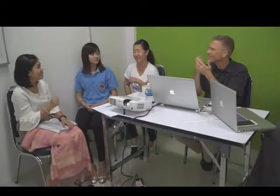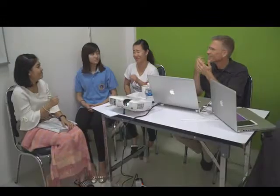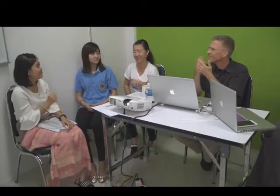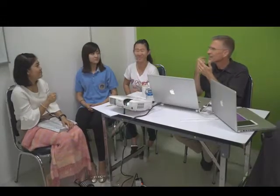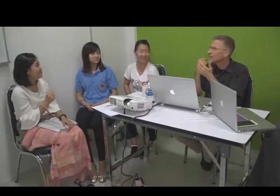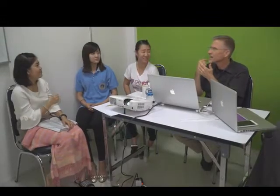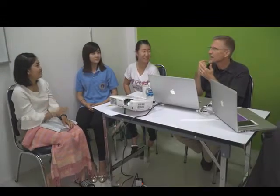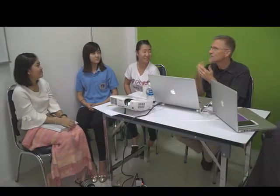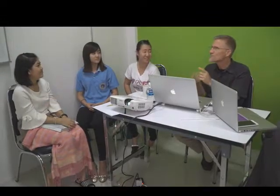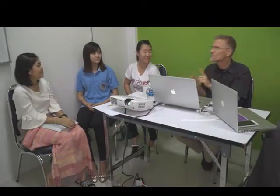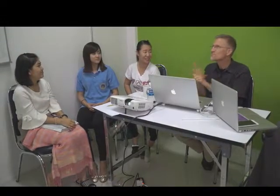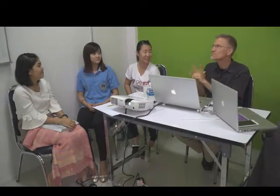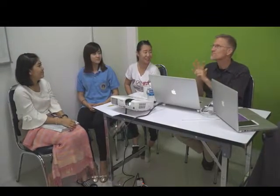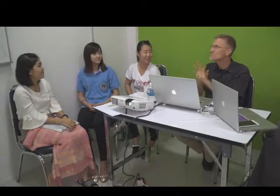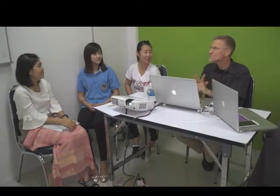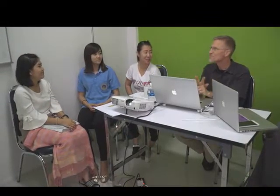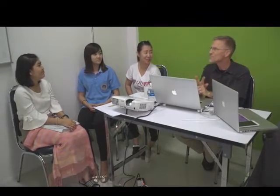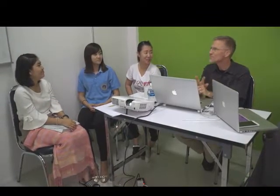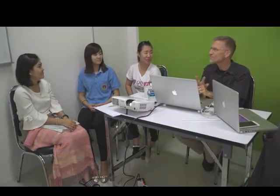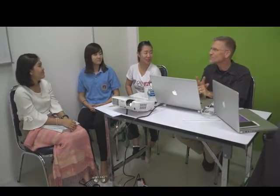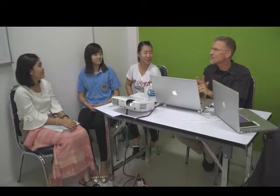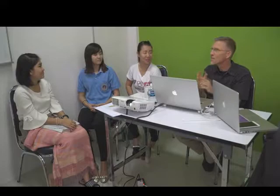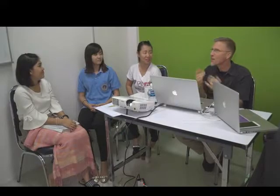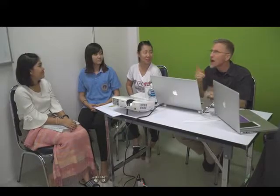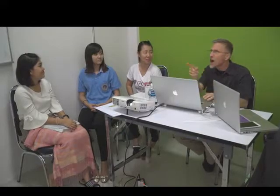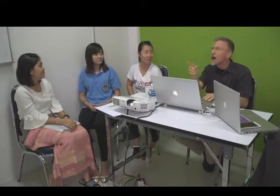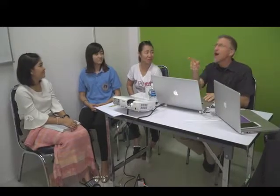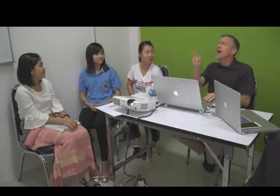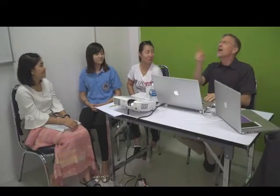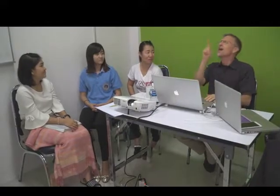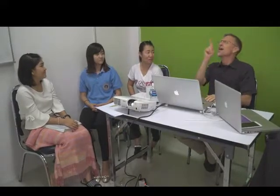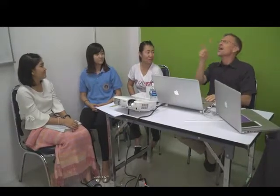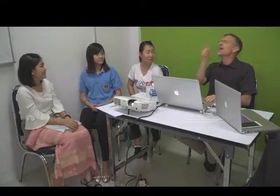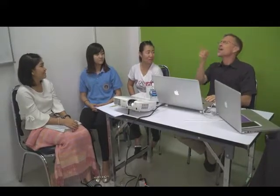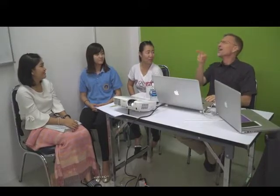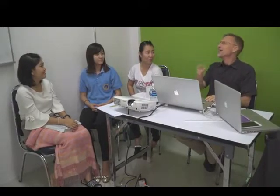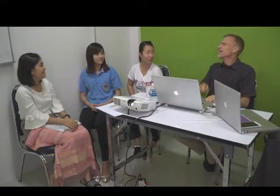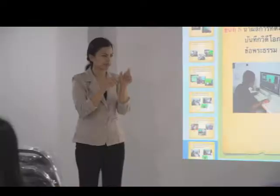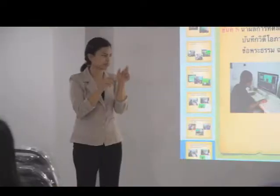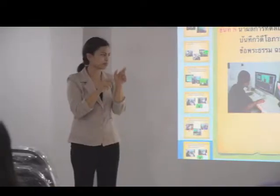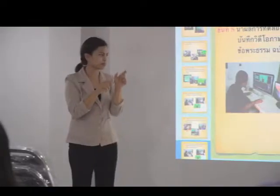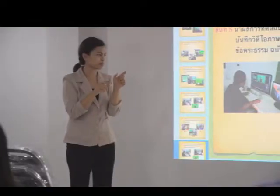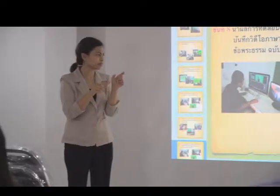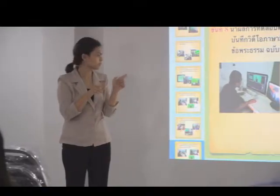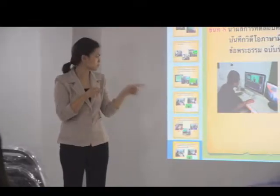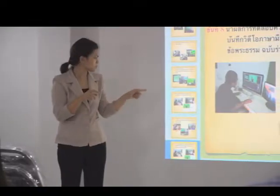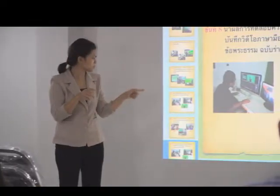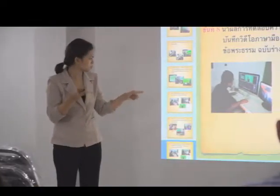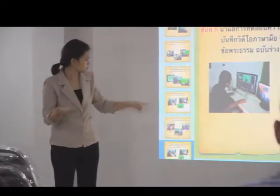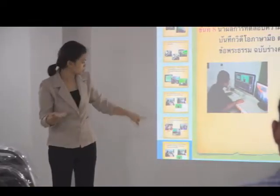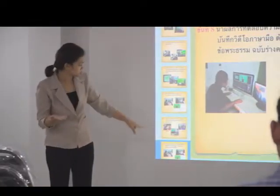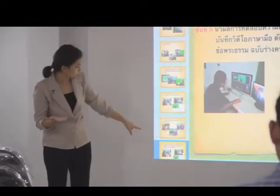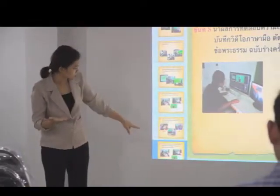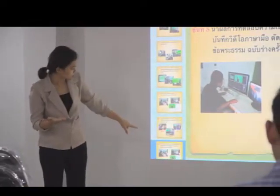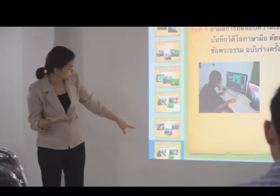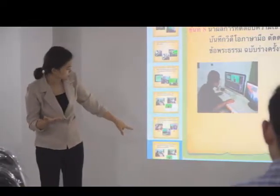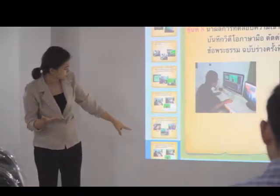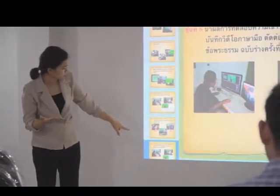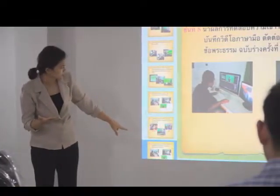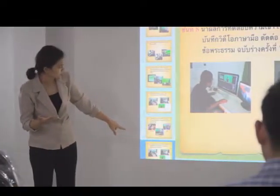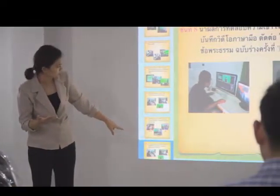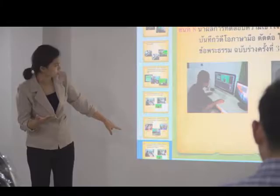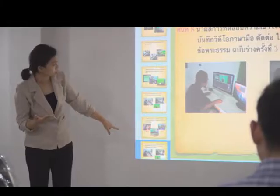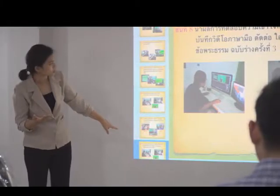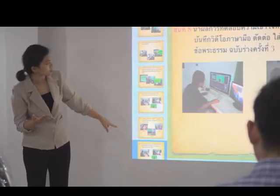My dream is the Thai deaf community seeing a Bible in their own language and saying, wow, somebody took the time to do